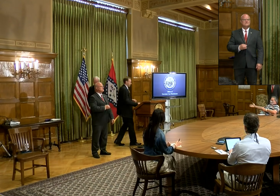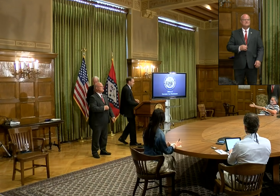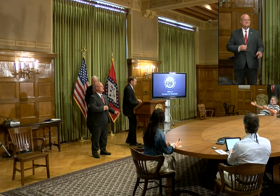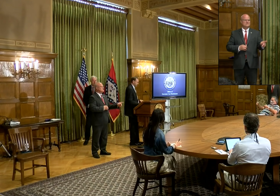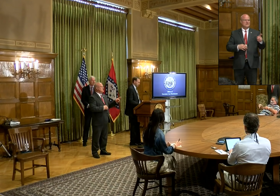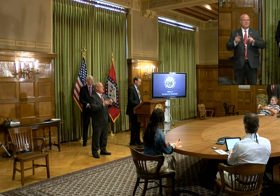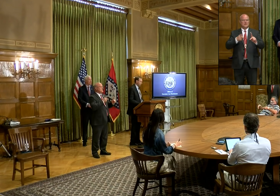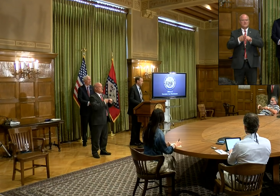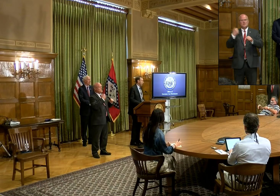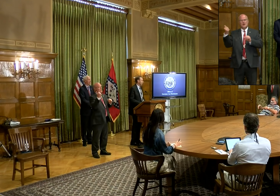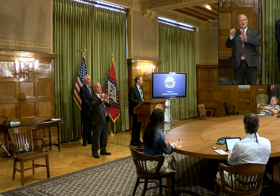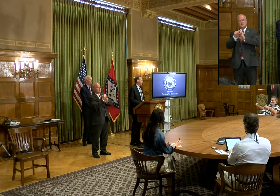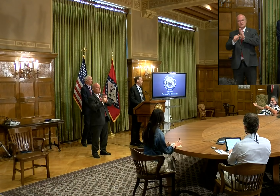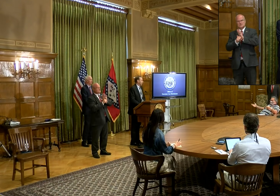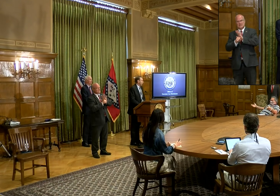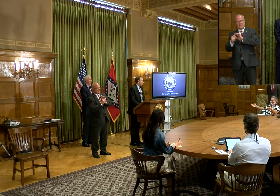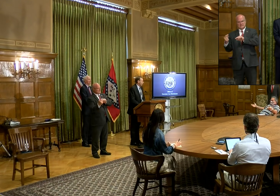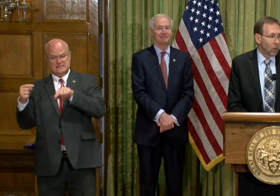People from other states